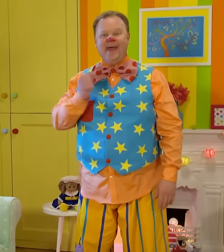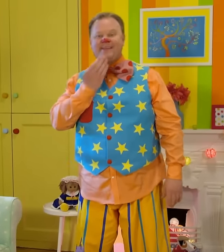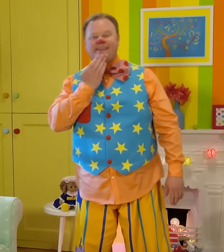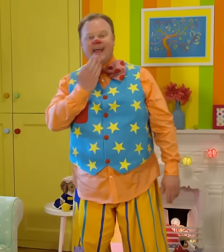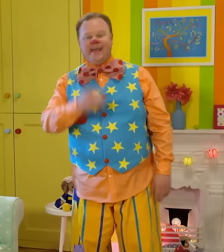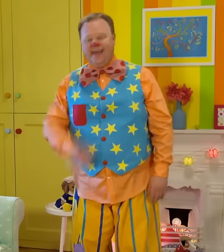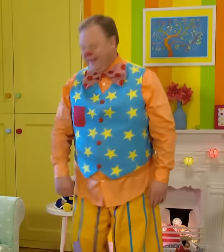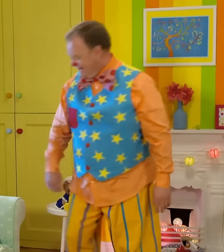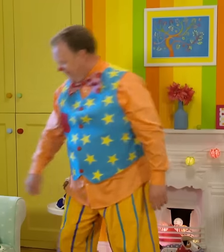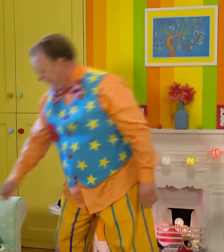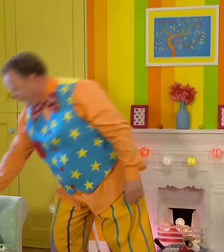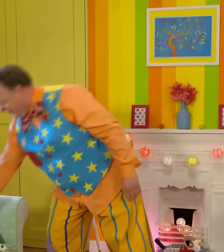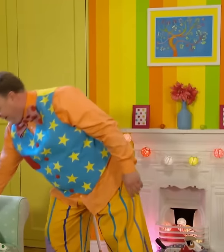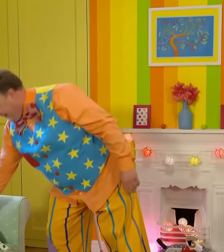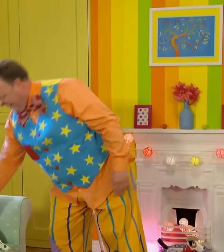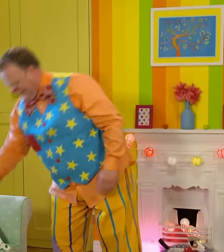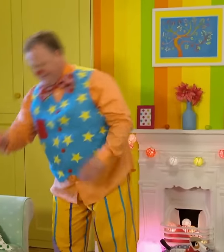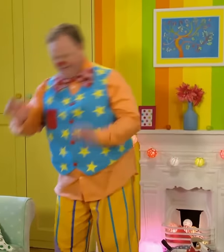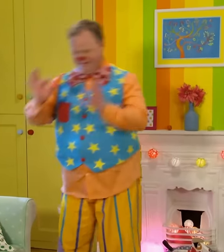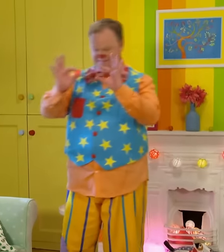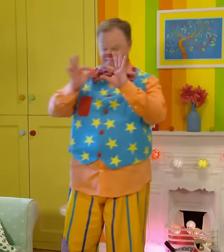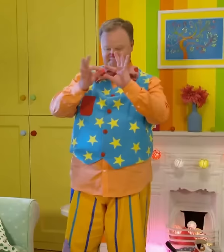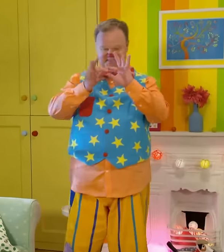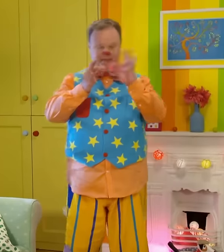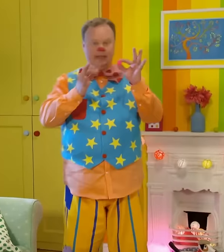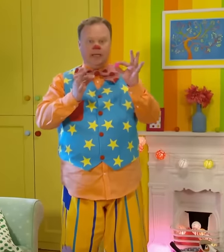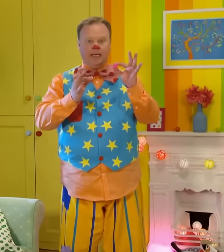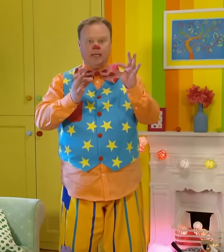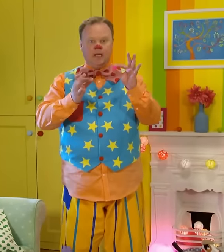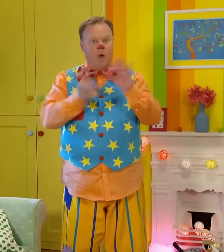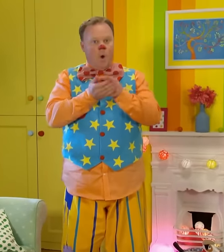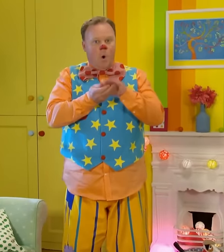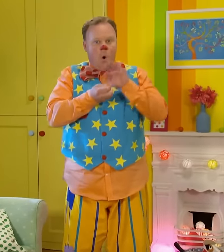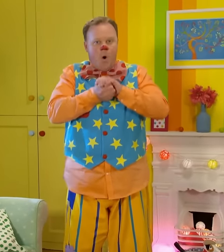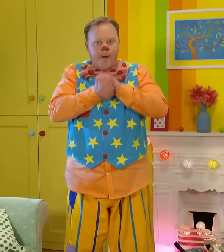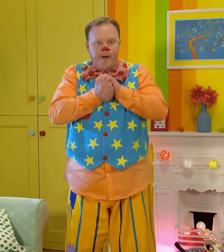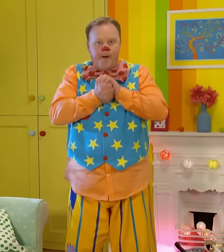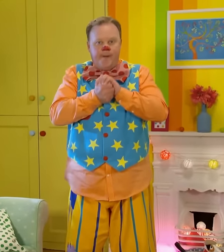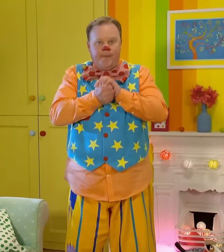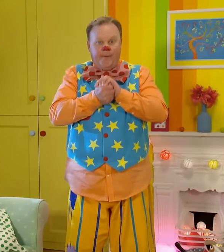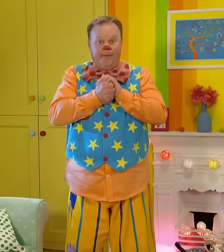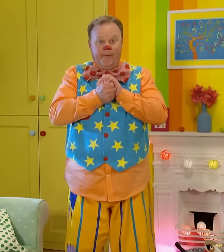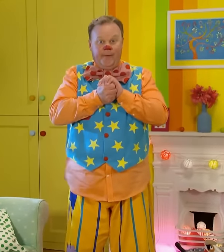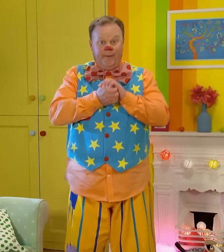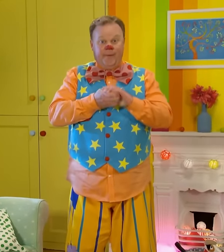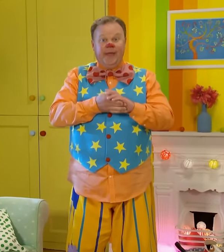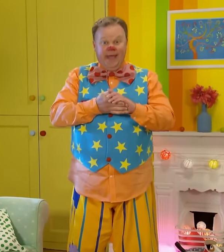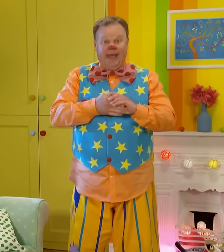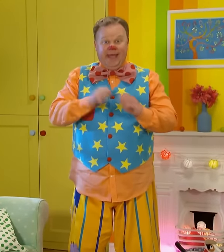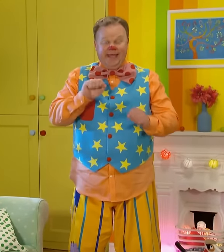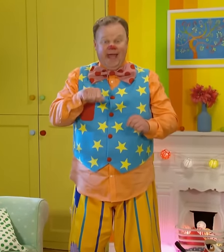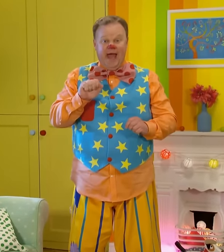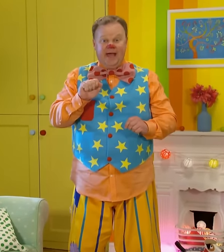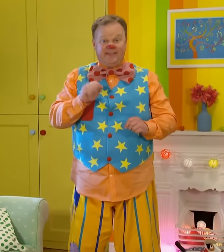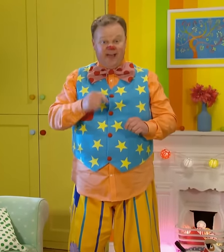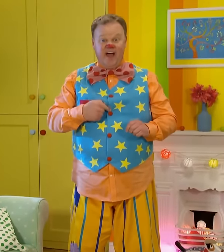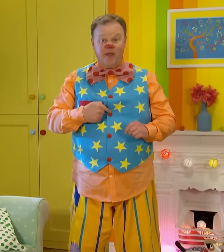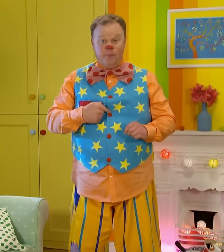yes, thank you. Woohoo! Hold on tight now, Mr. Tumble. Yes, I